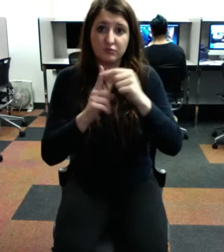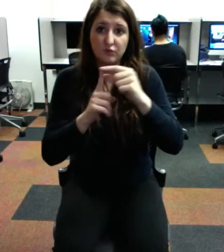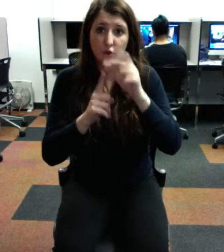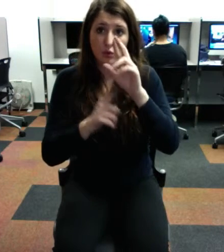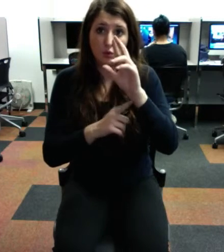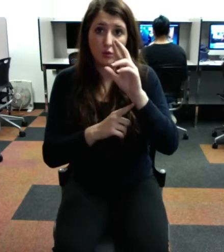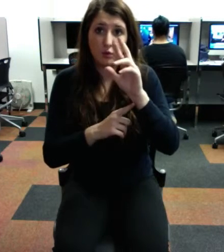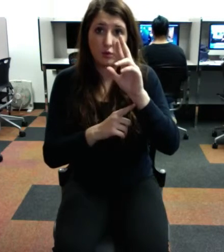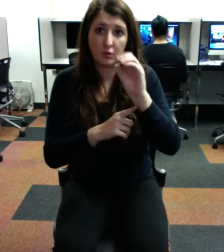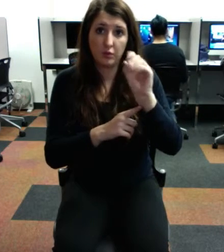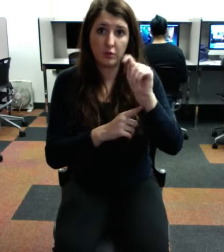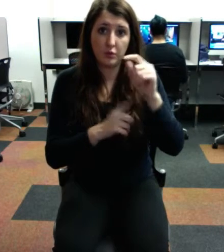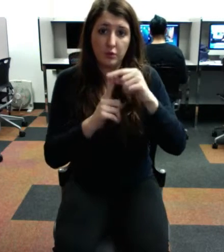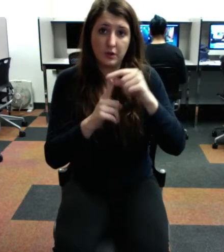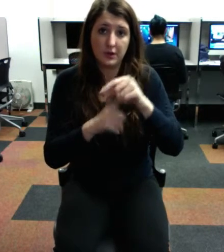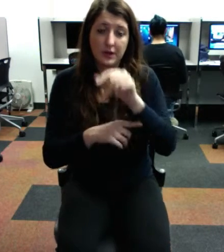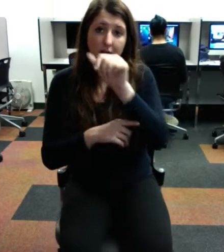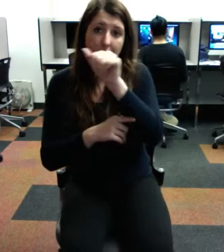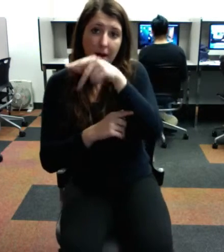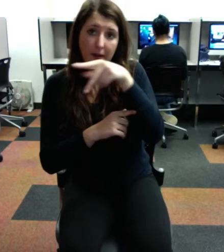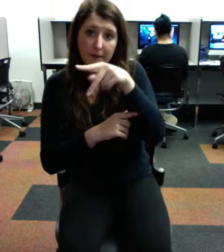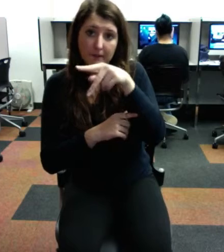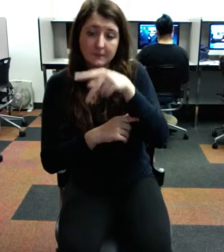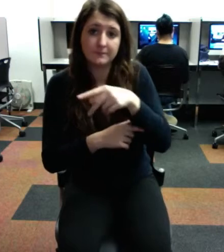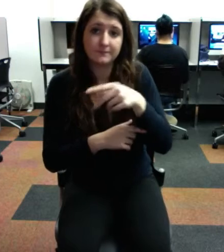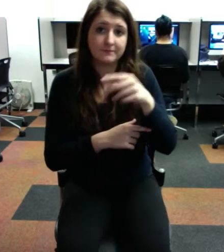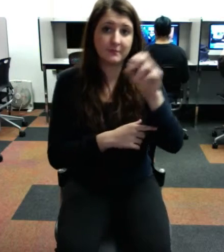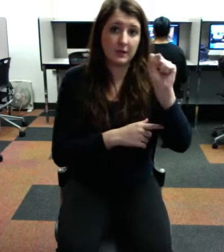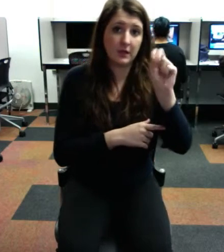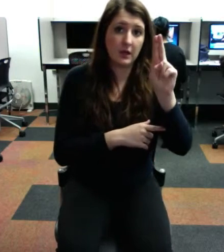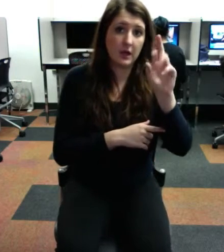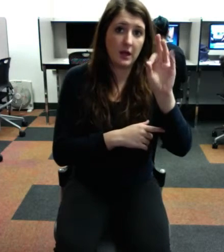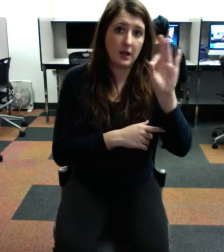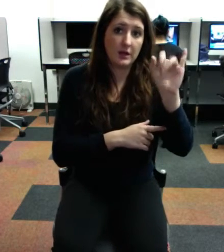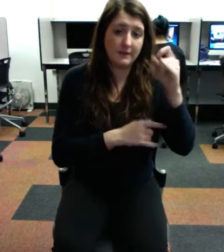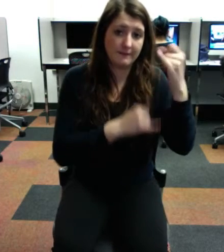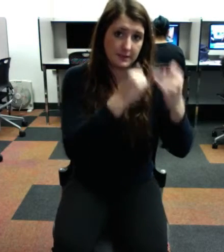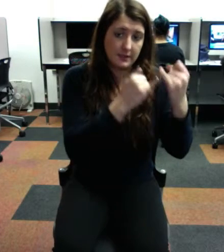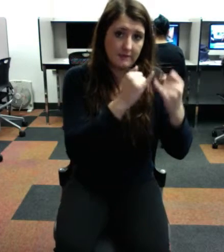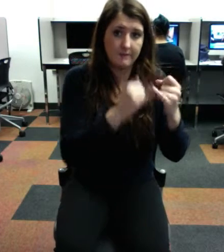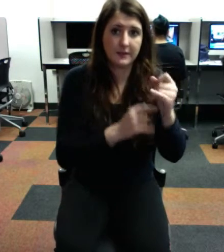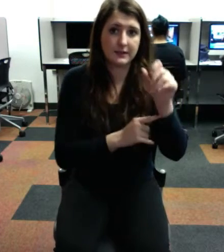appendix. The suffix is itis, meaning inflammation or inflammation of.